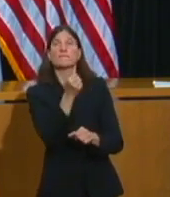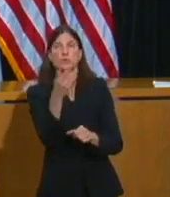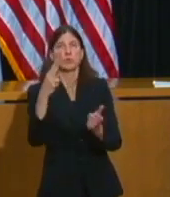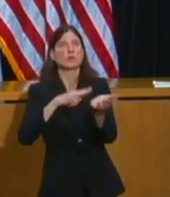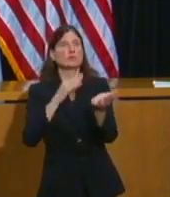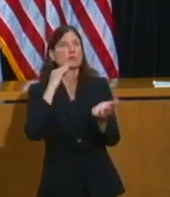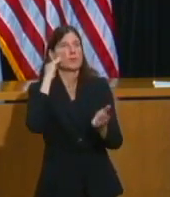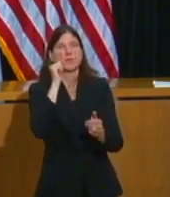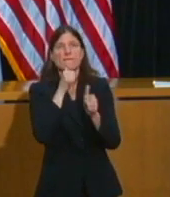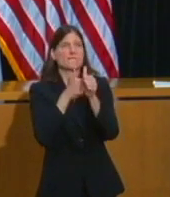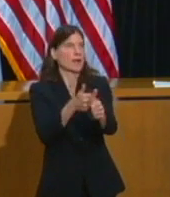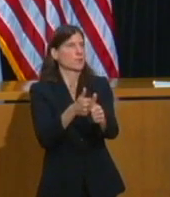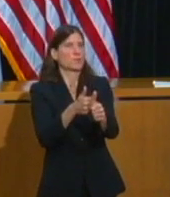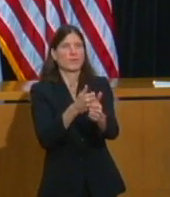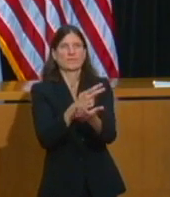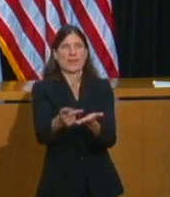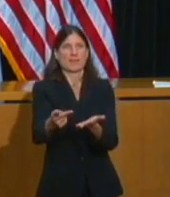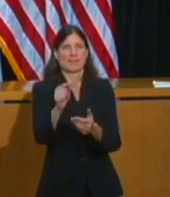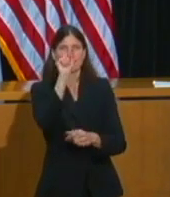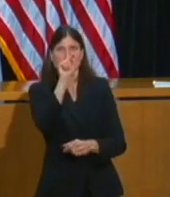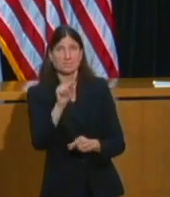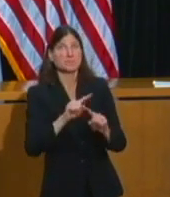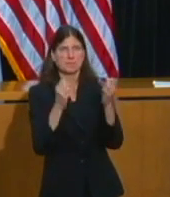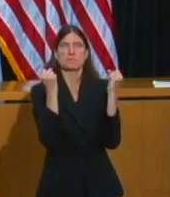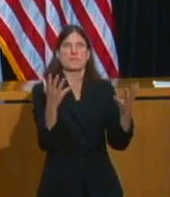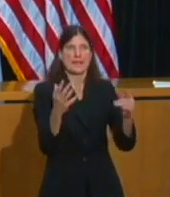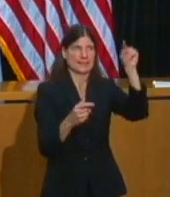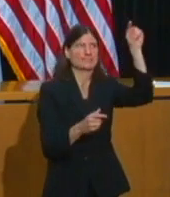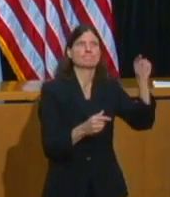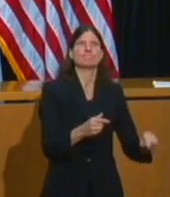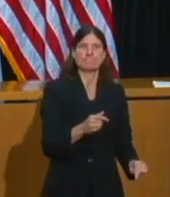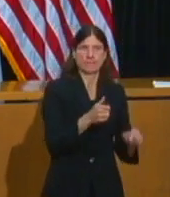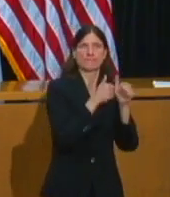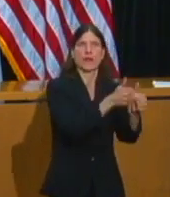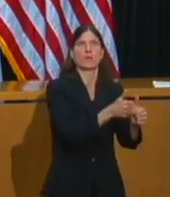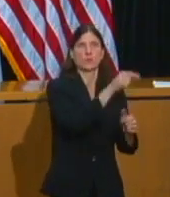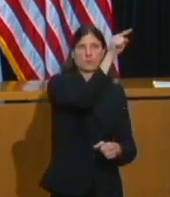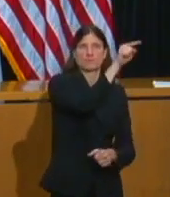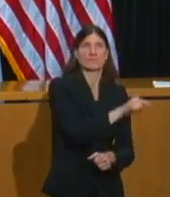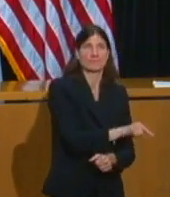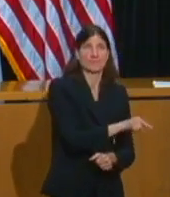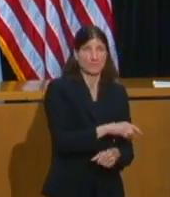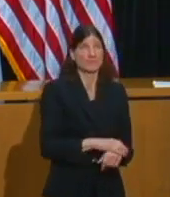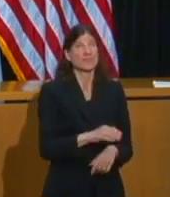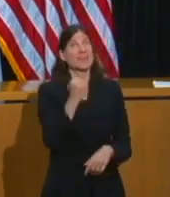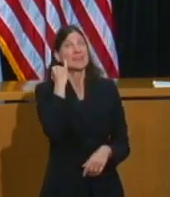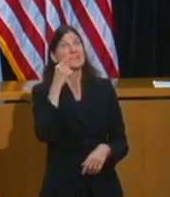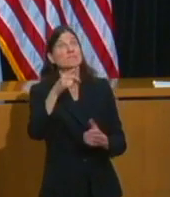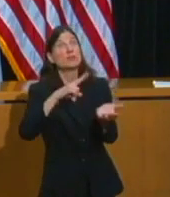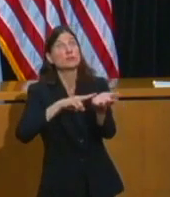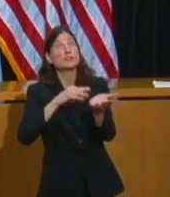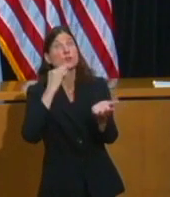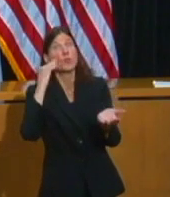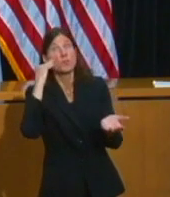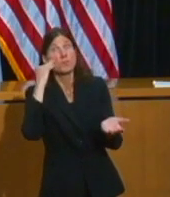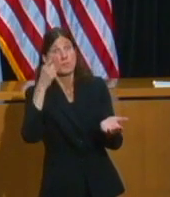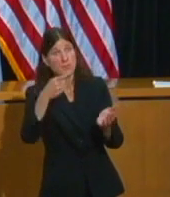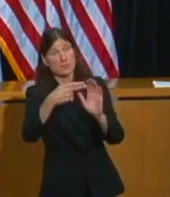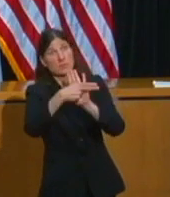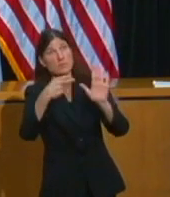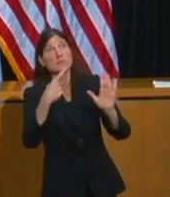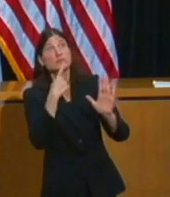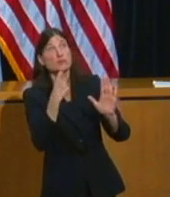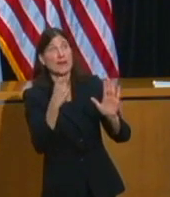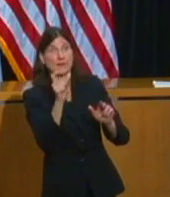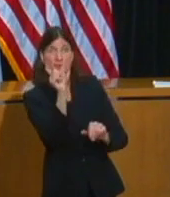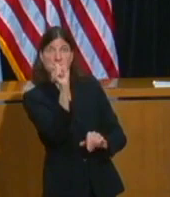have sort of like weighted. Facilities in the red were based on that their failure. So many of the facilities in the red